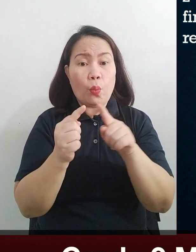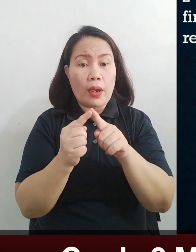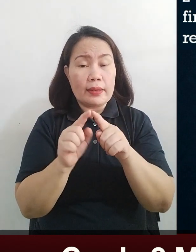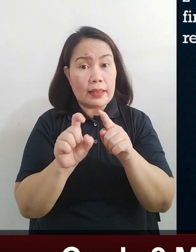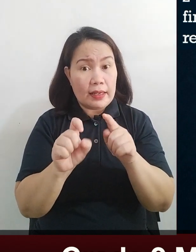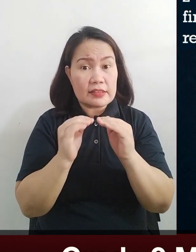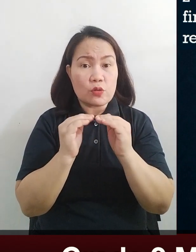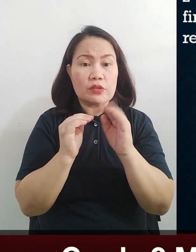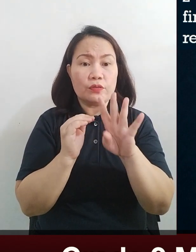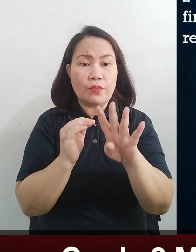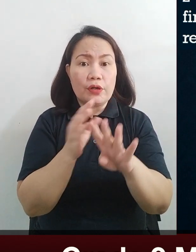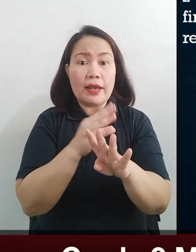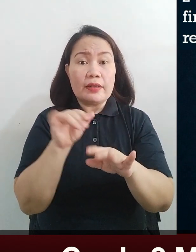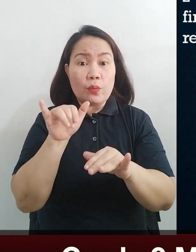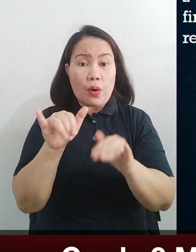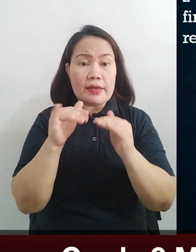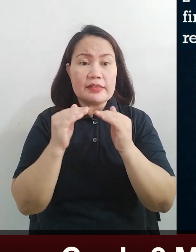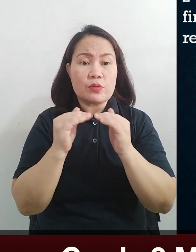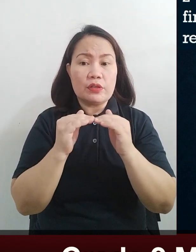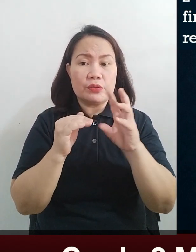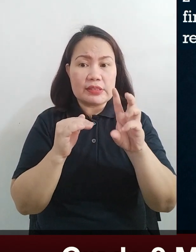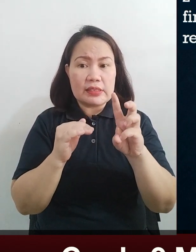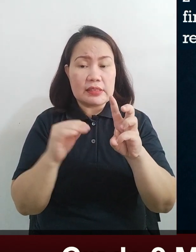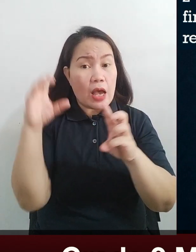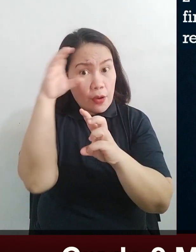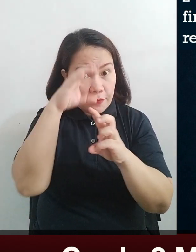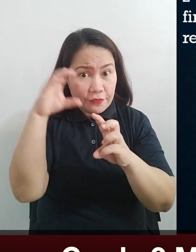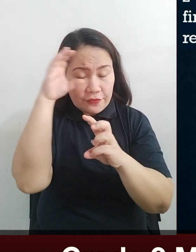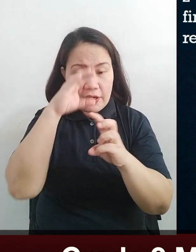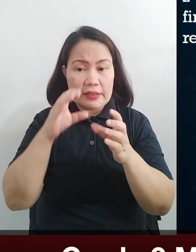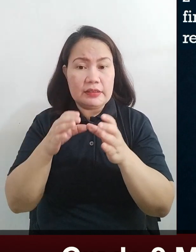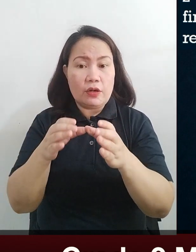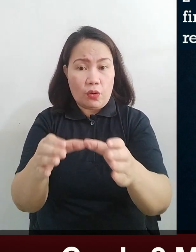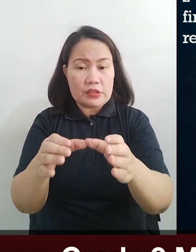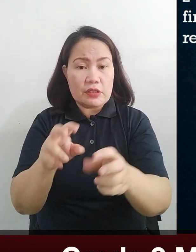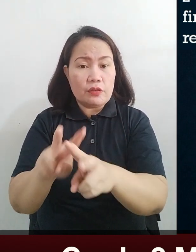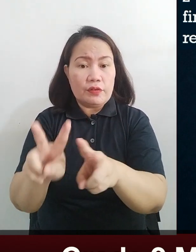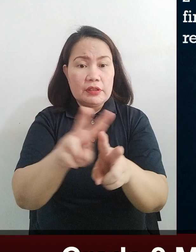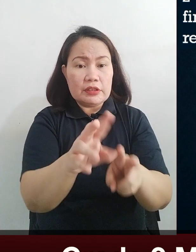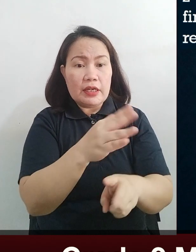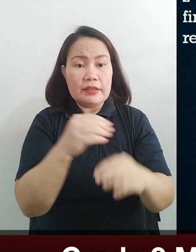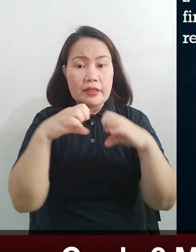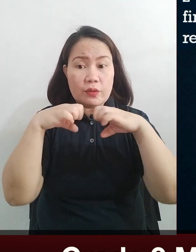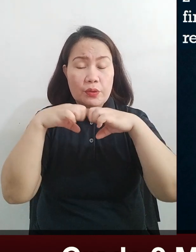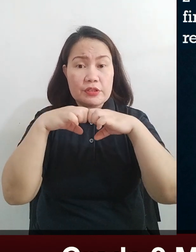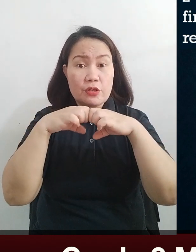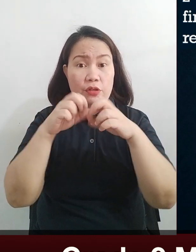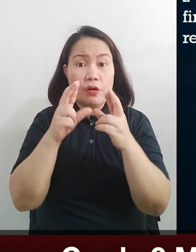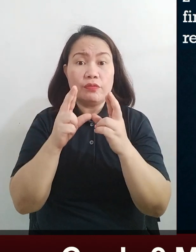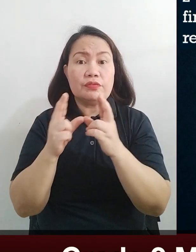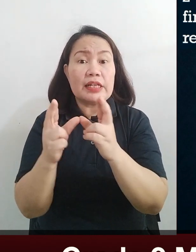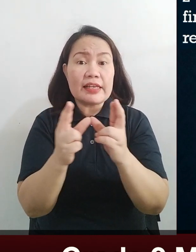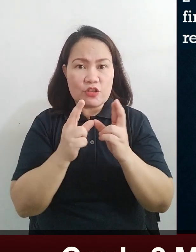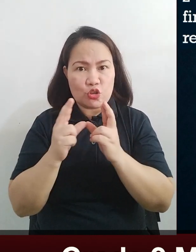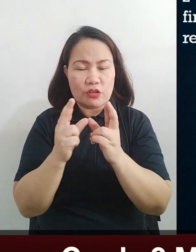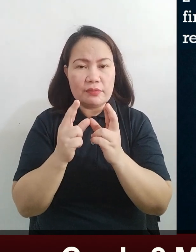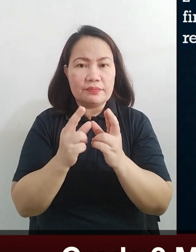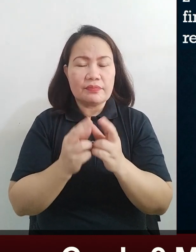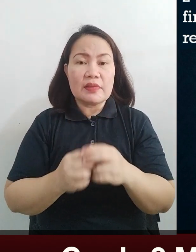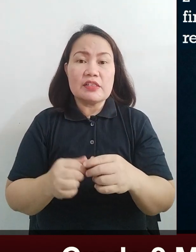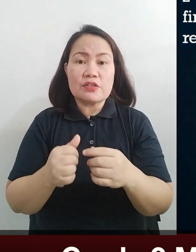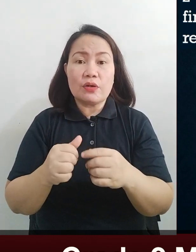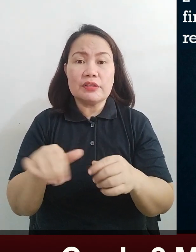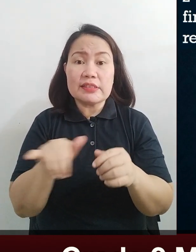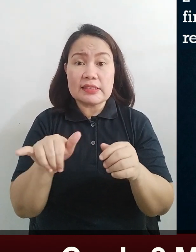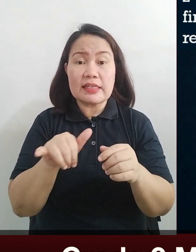equals 4 and Y equals 6, find the constant of variation and the equation of relation. So,